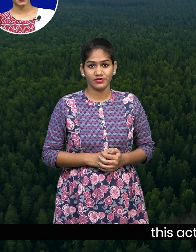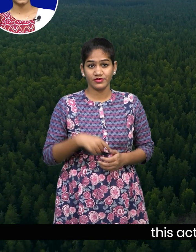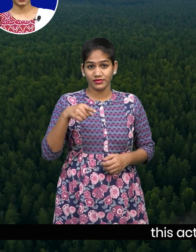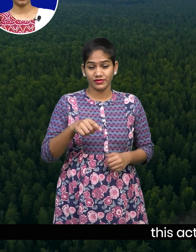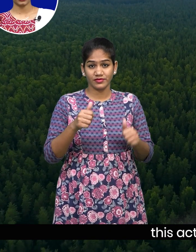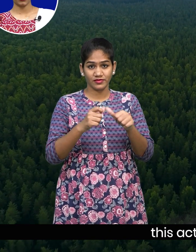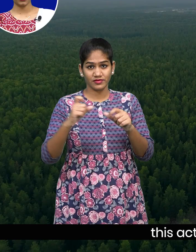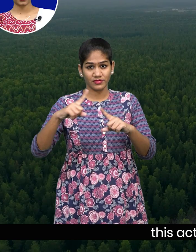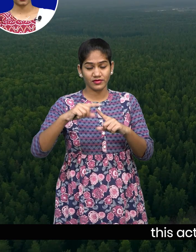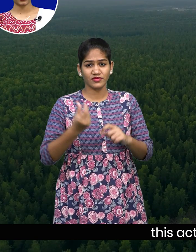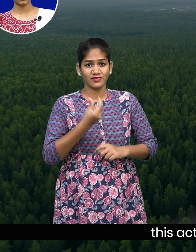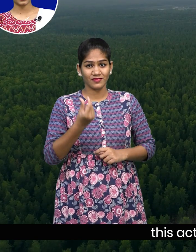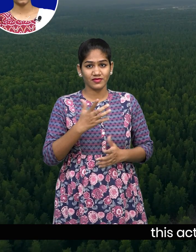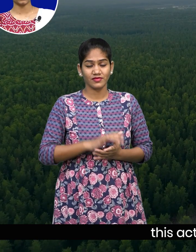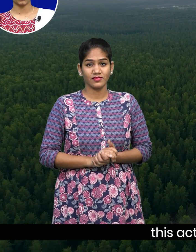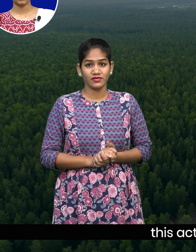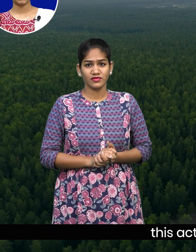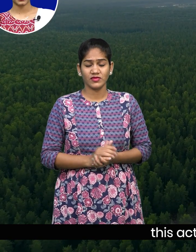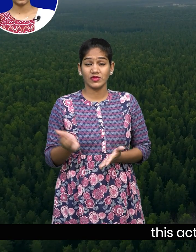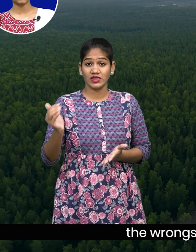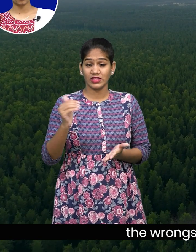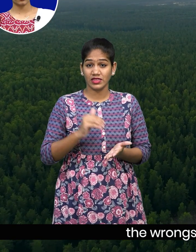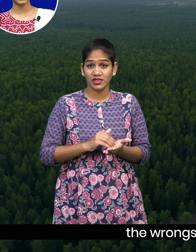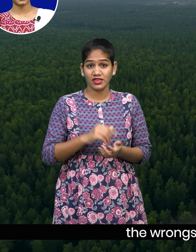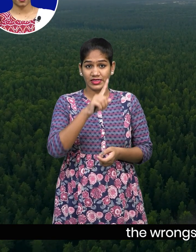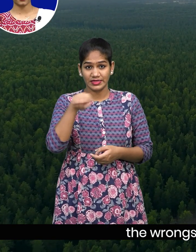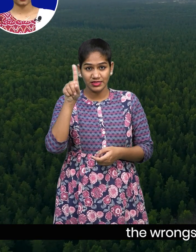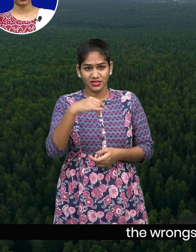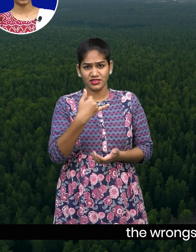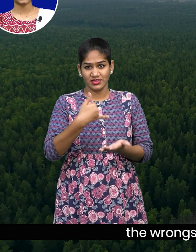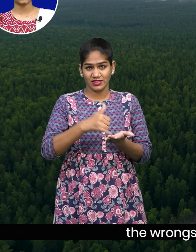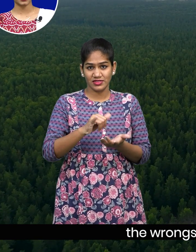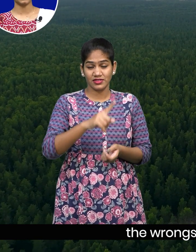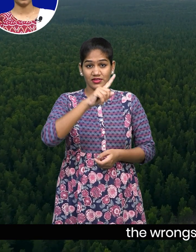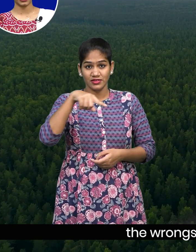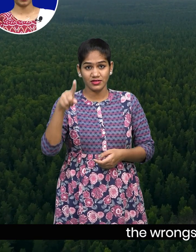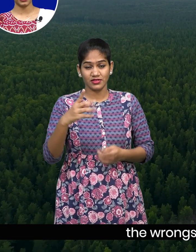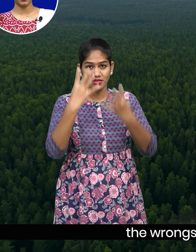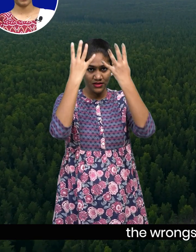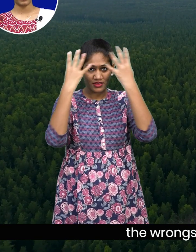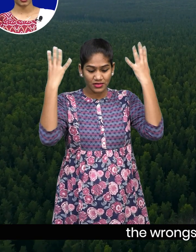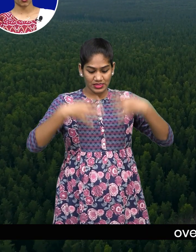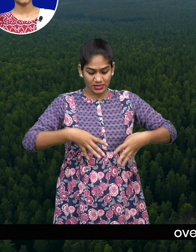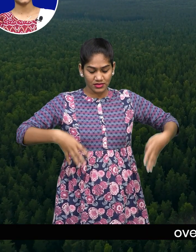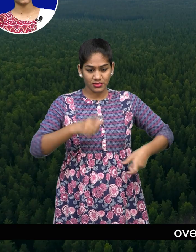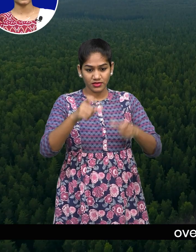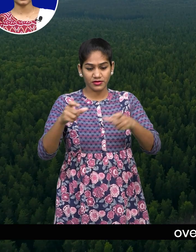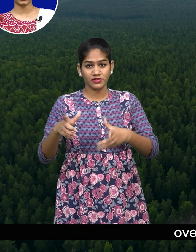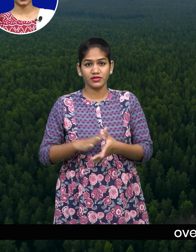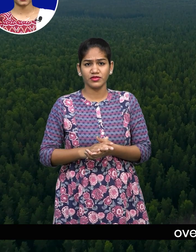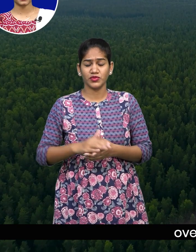this act can be used to undo the wrongs done to the tribal people over